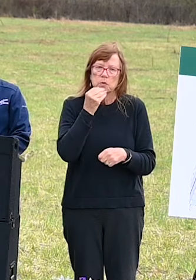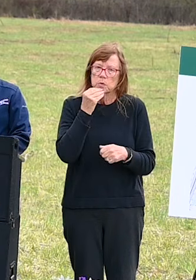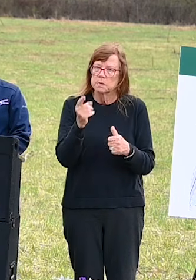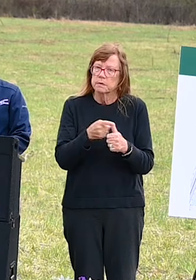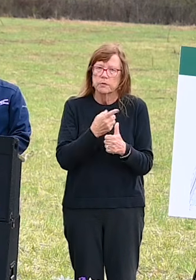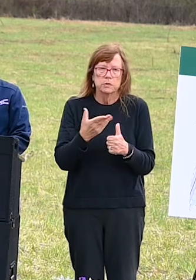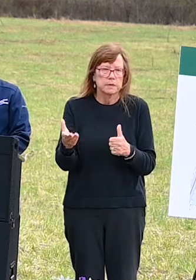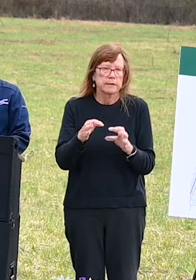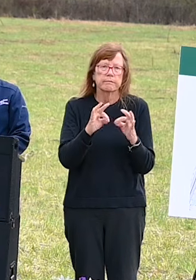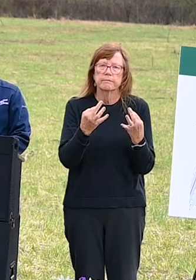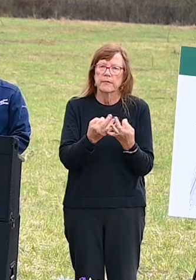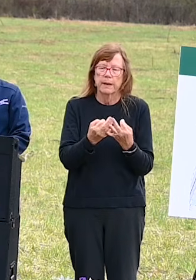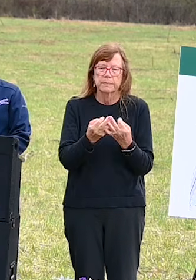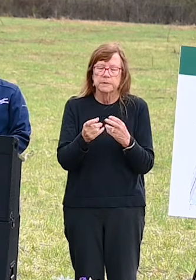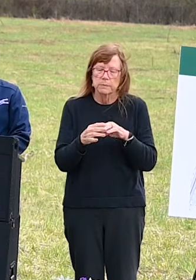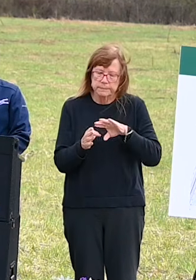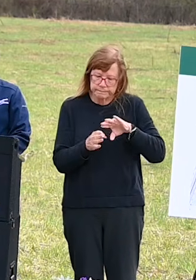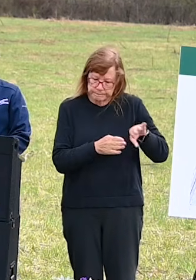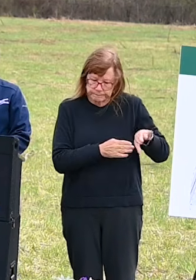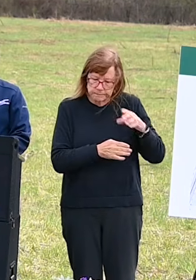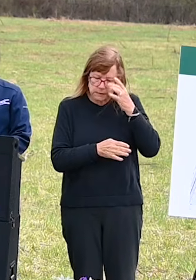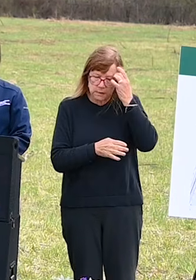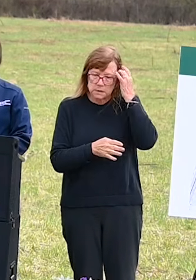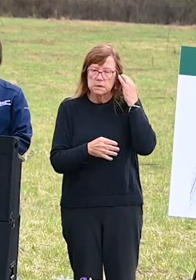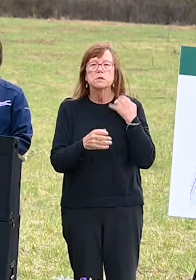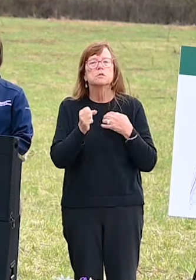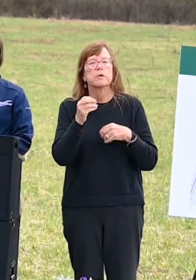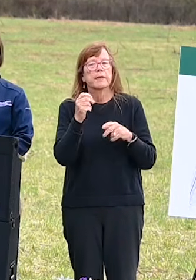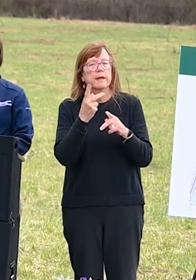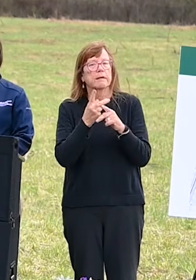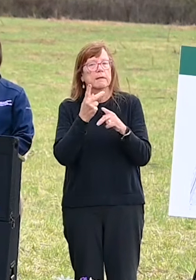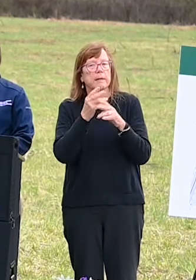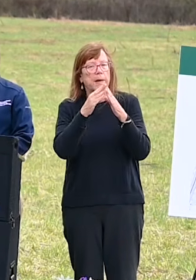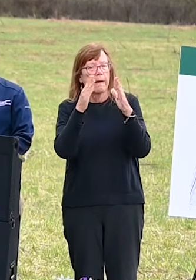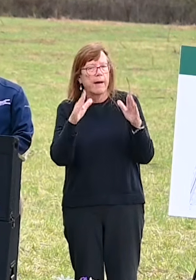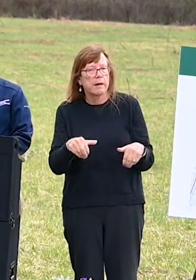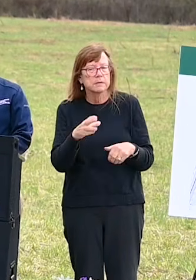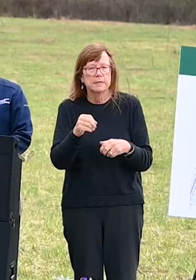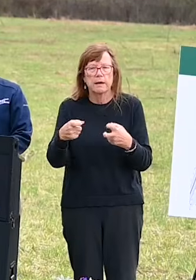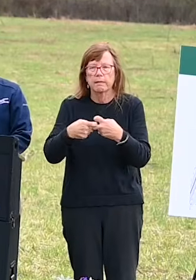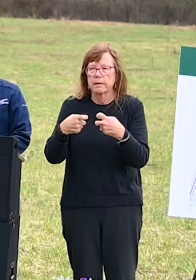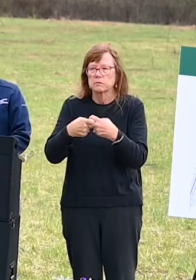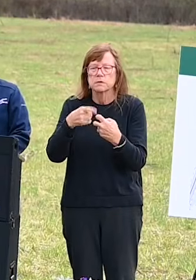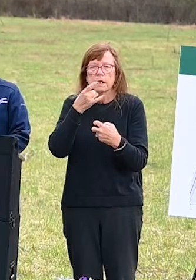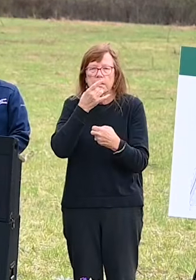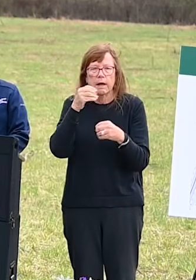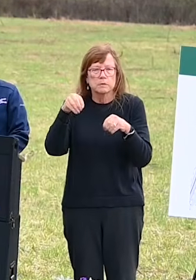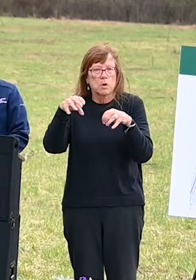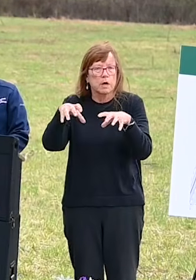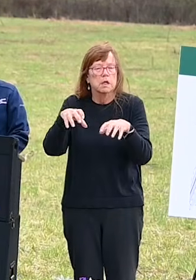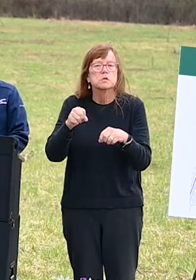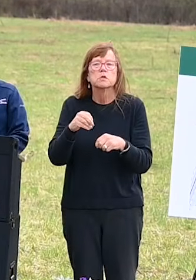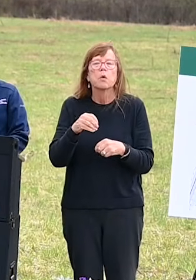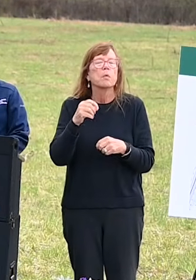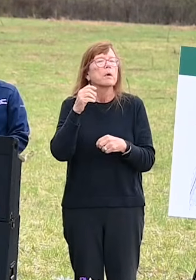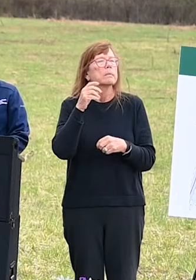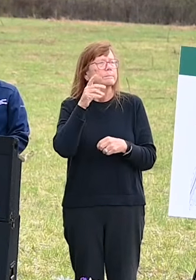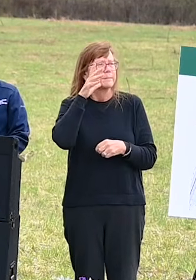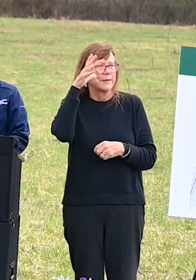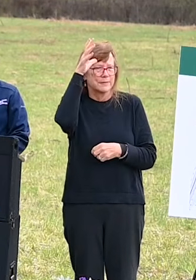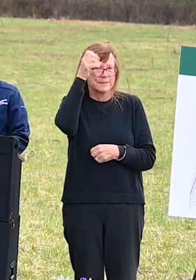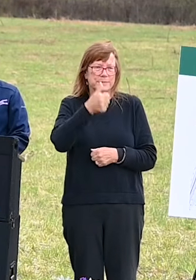thing that families put aside to keep roofs over their heads and their lights on. Sometimes parents will skip